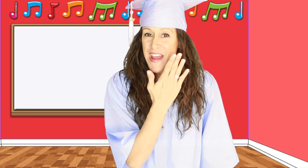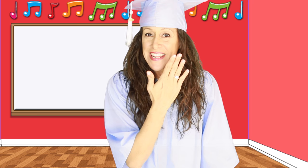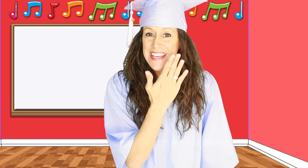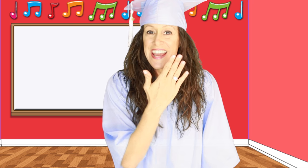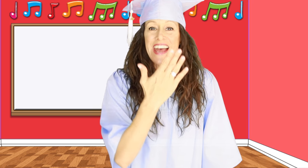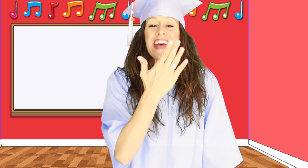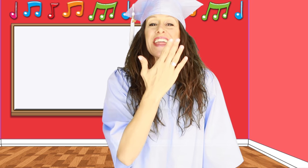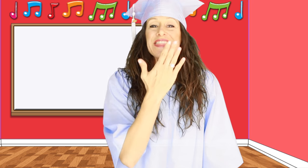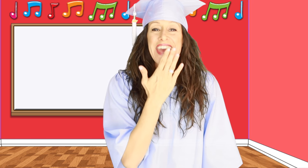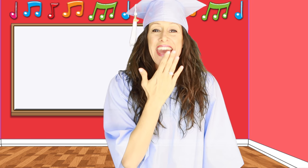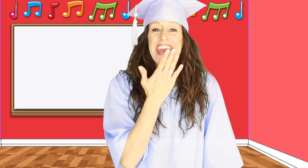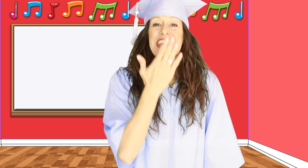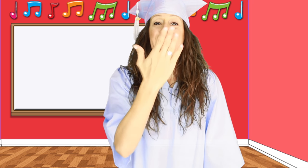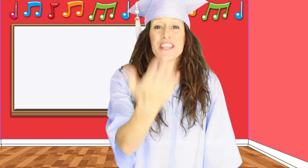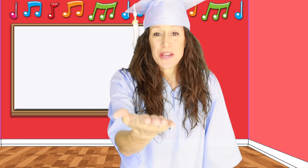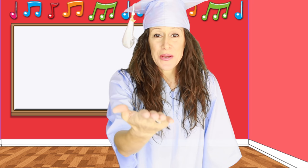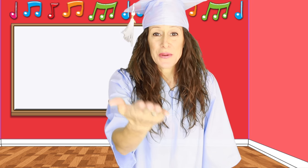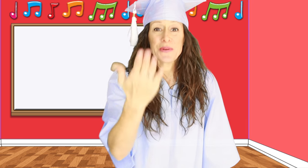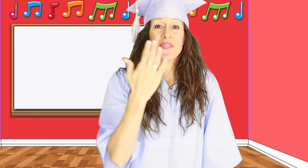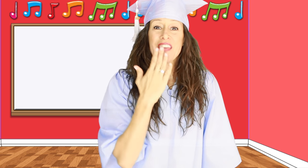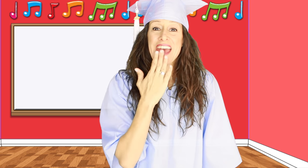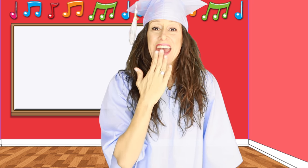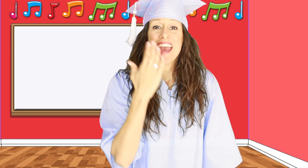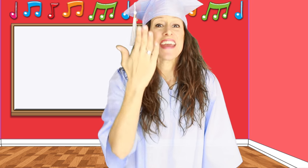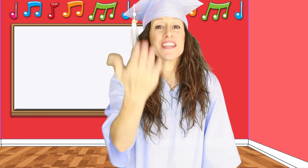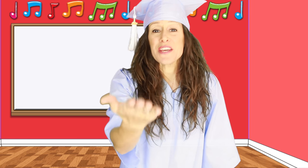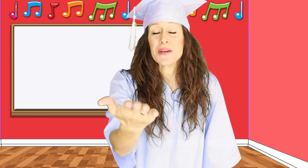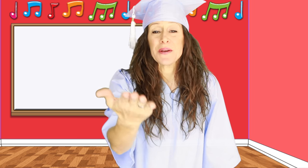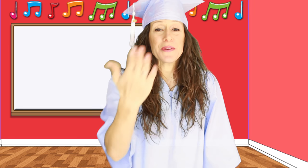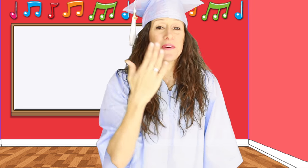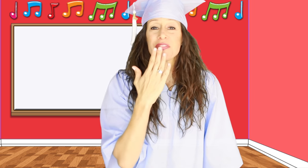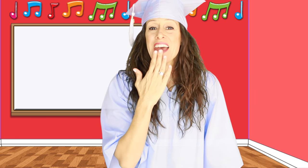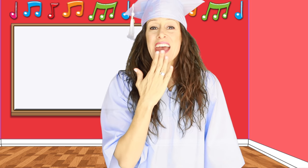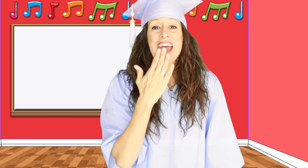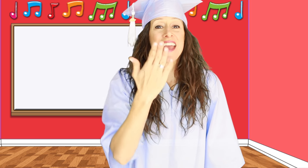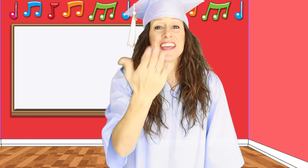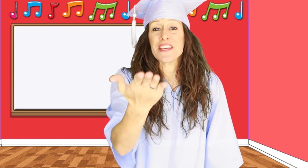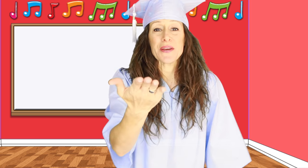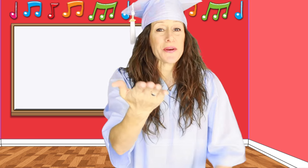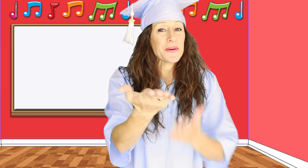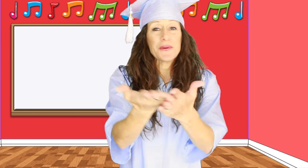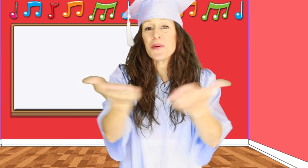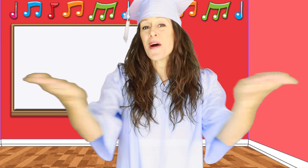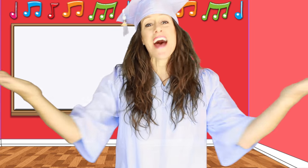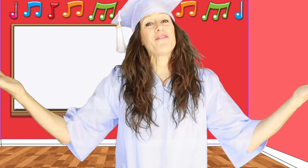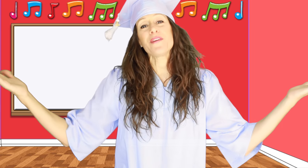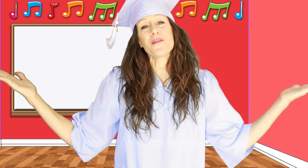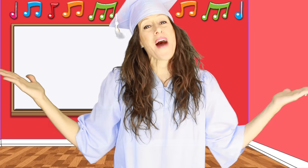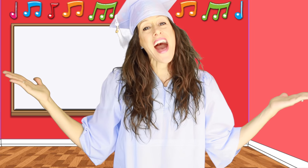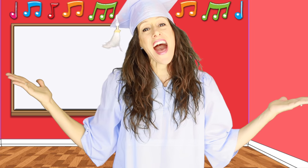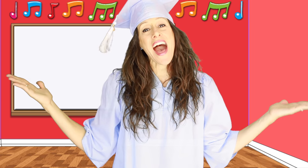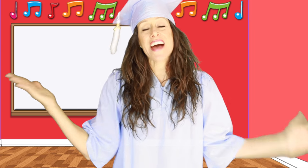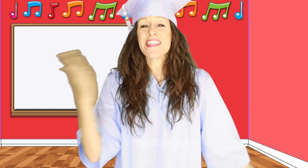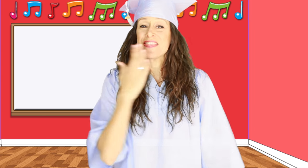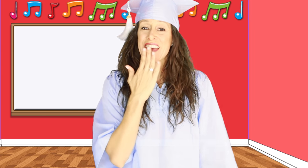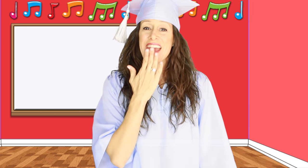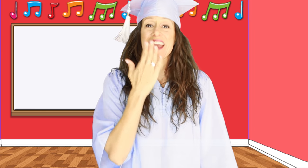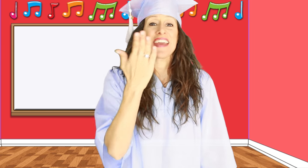ready? Thank you, thank you, thank you, everyone. Thank